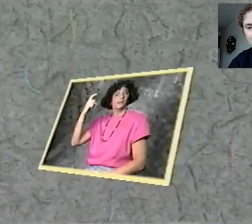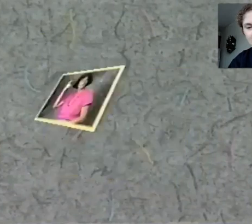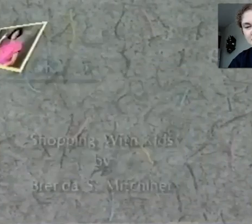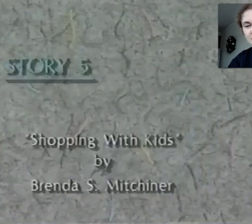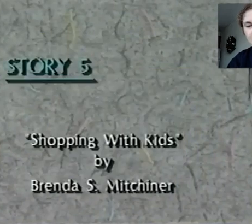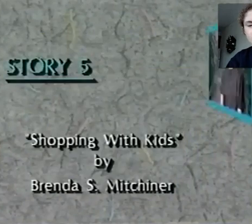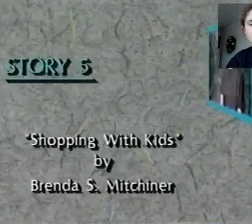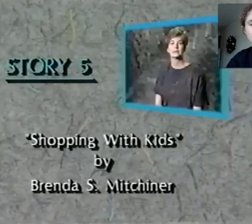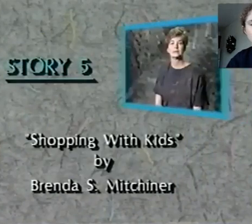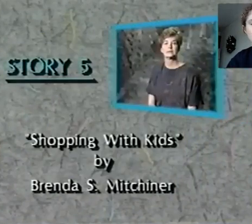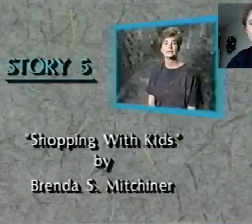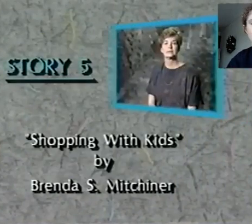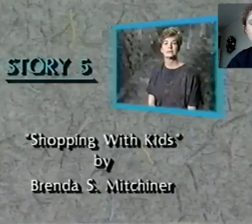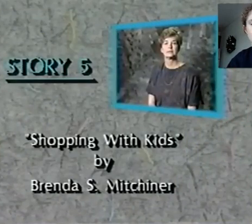Even in my dreams, they were just chasing me.